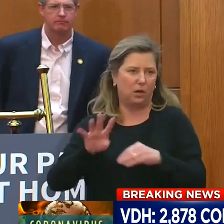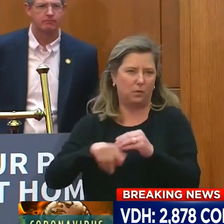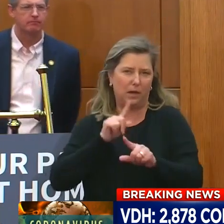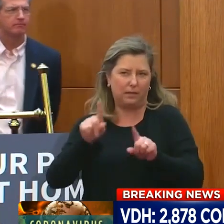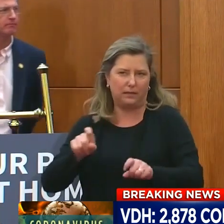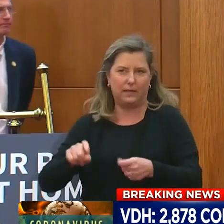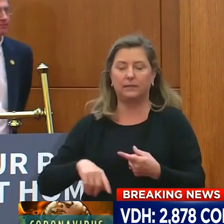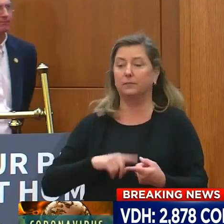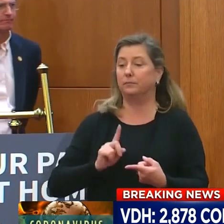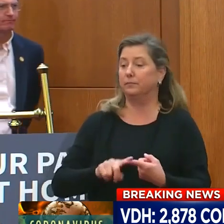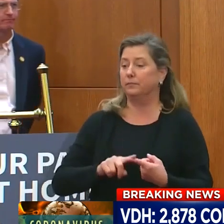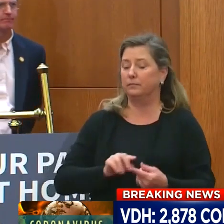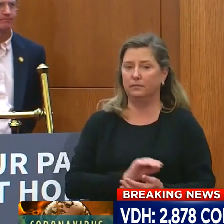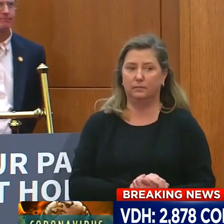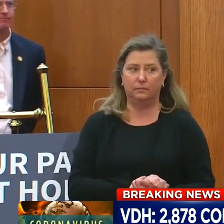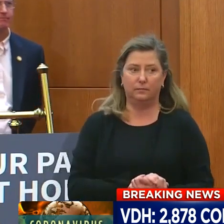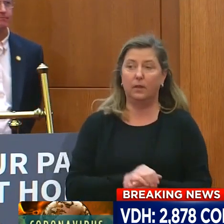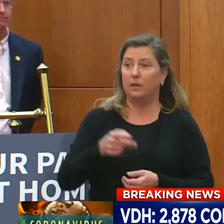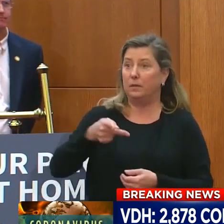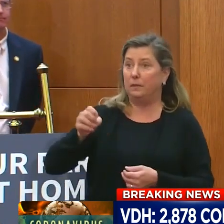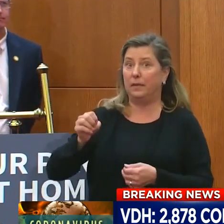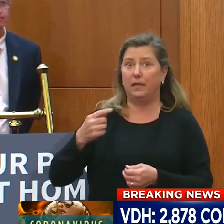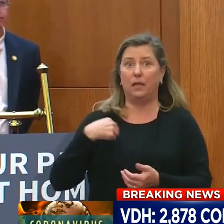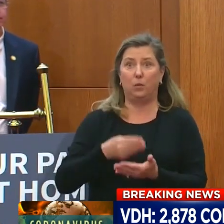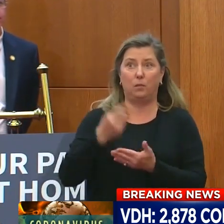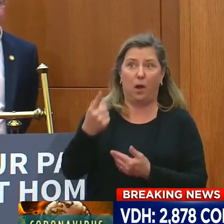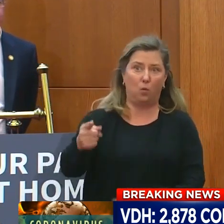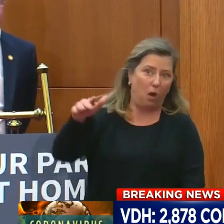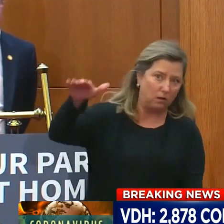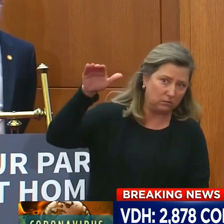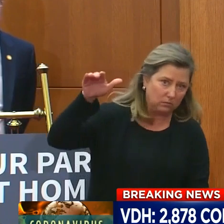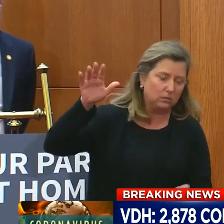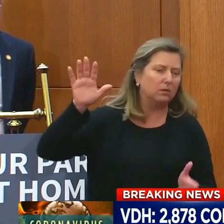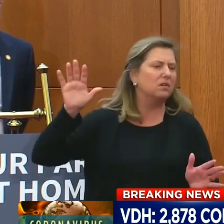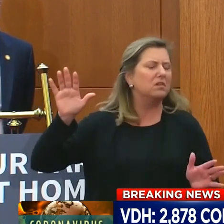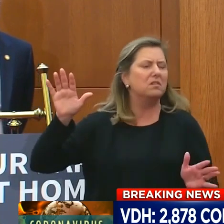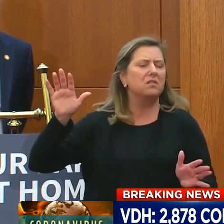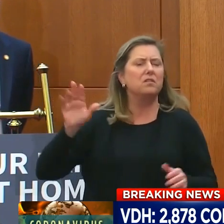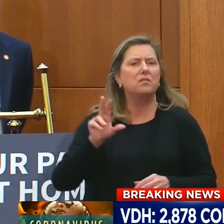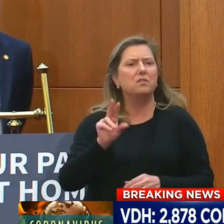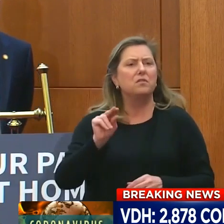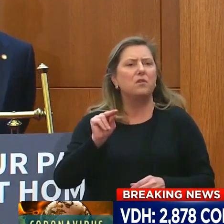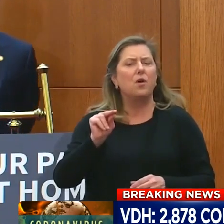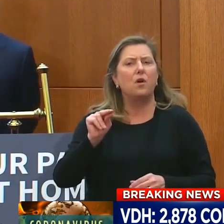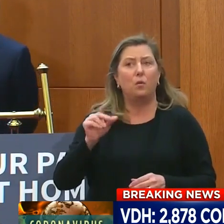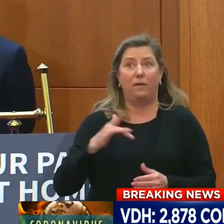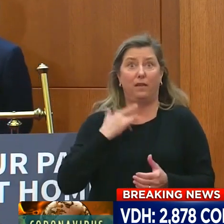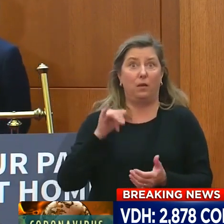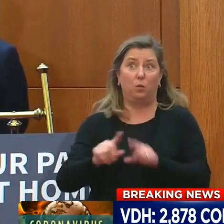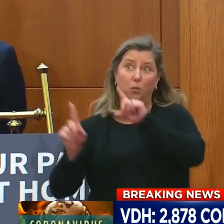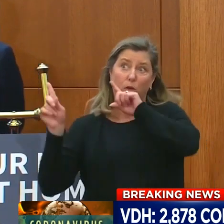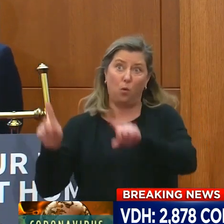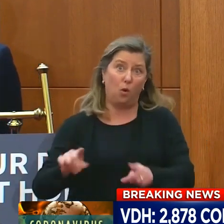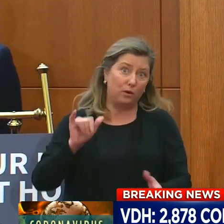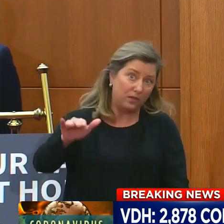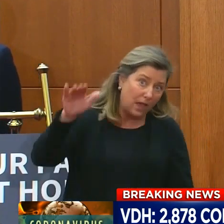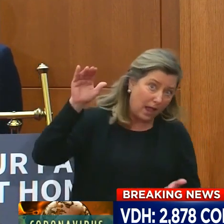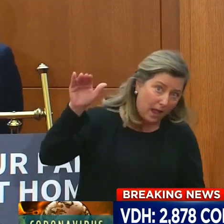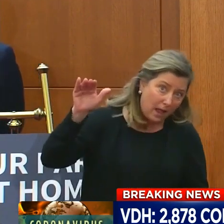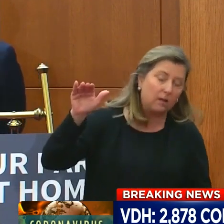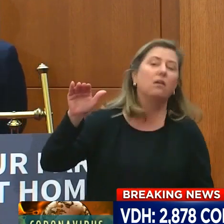On the PPE, with respect to that's a one-time purchase, no, we see that as the first of what will be